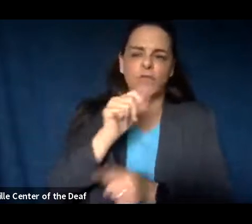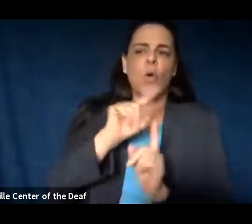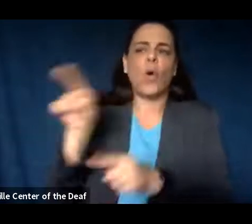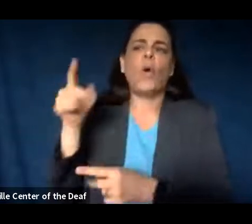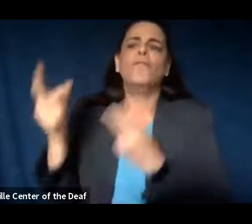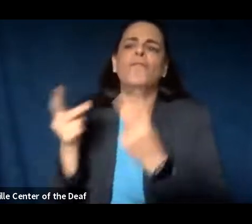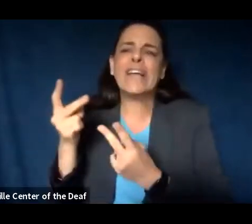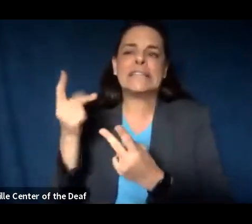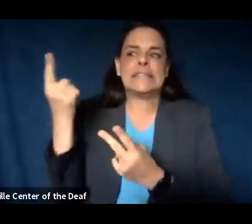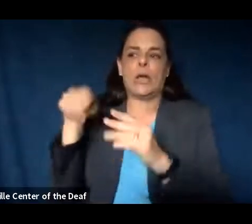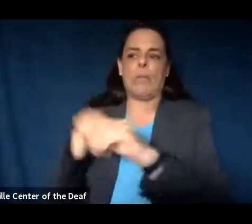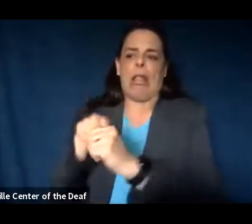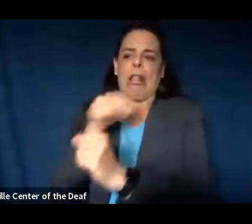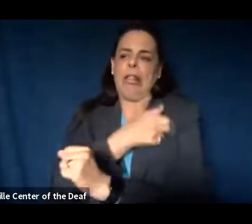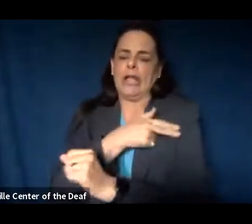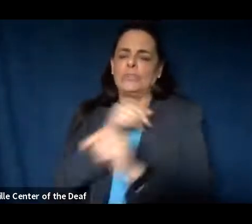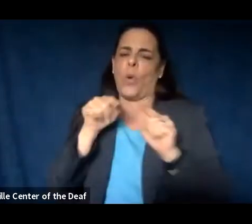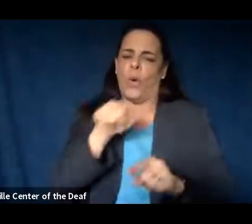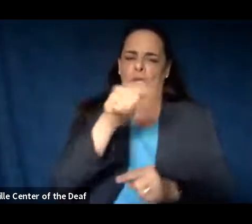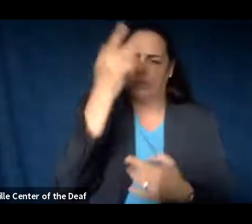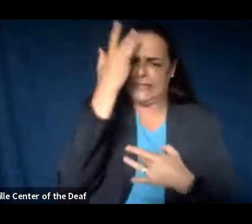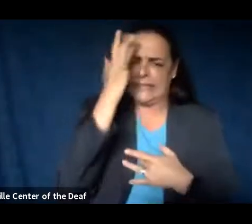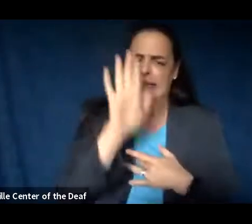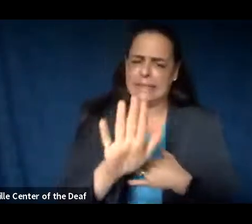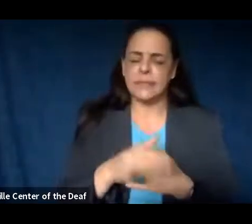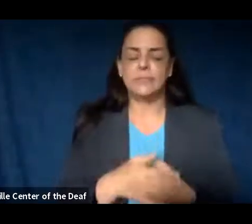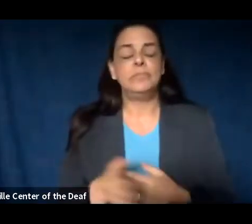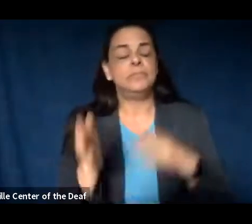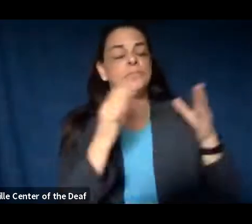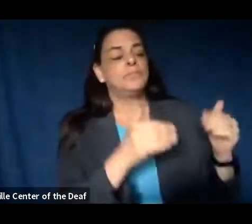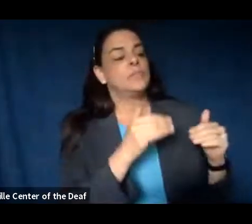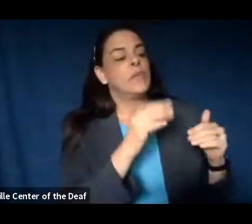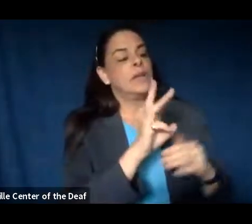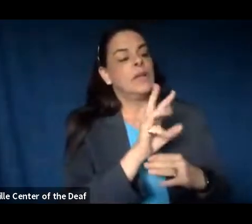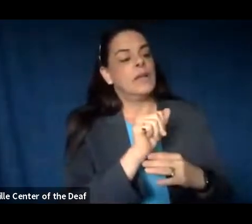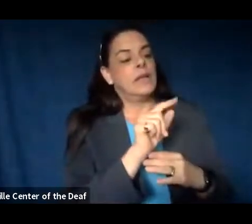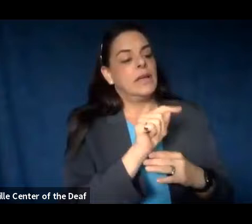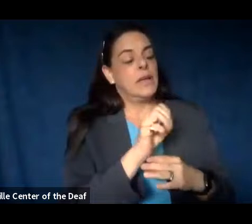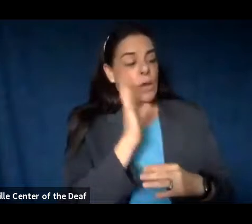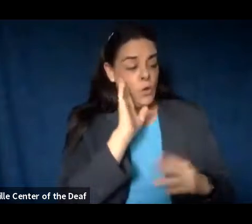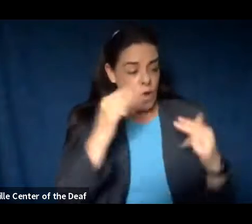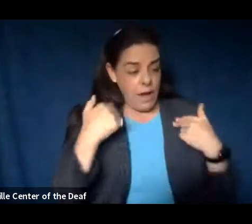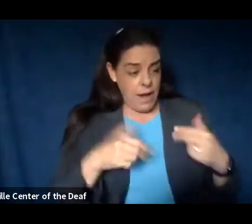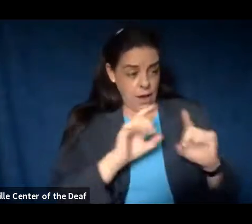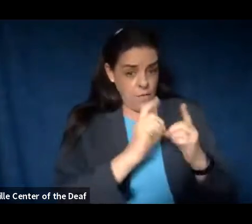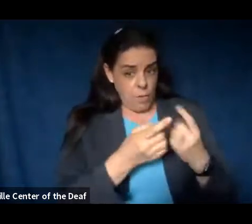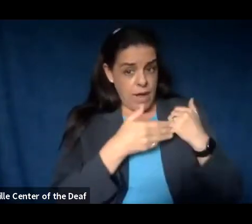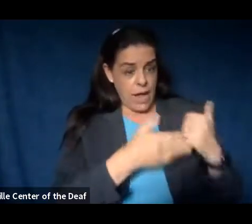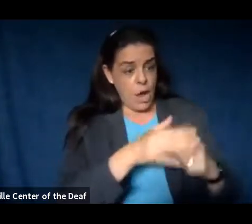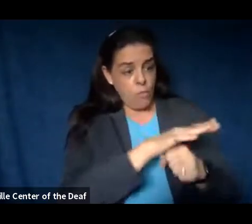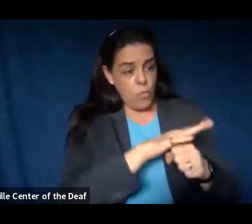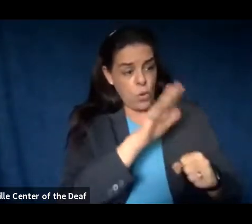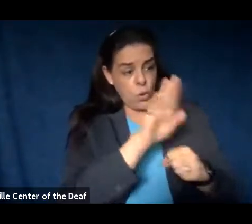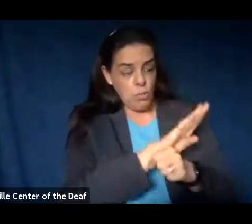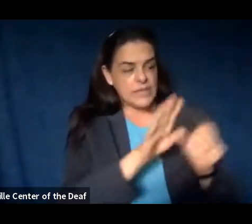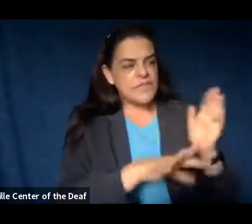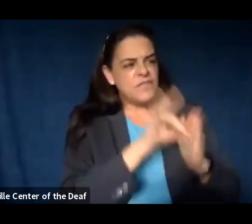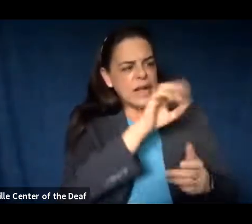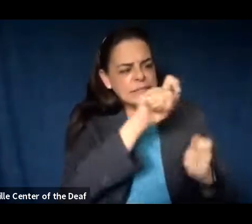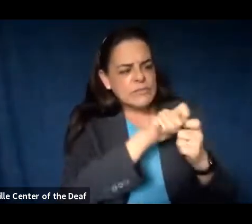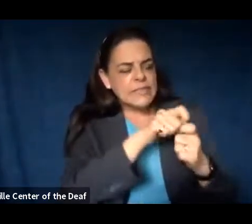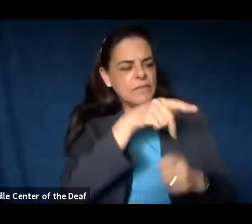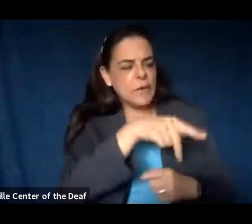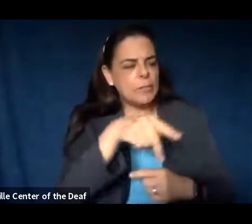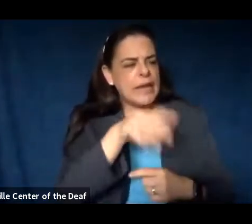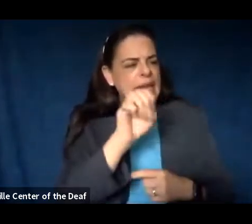sick. Okay, from WATE. Will the health department help local businesses find certain PPE